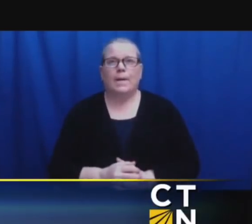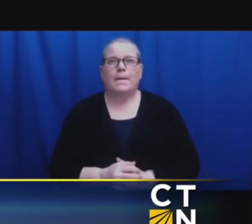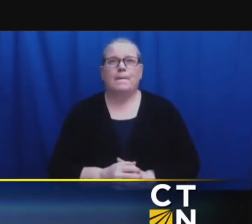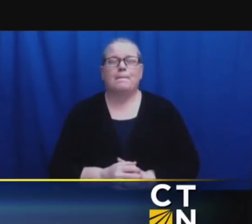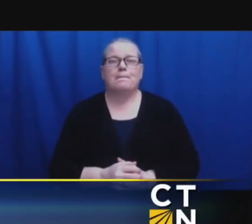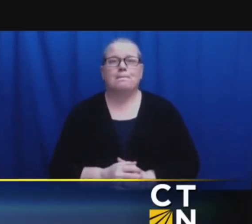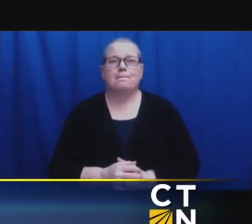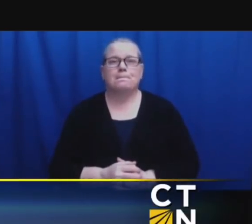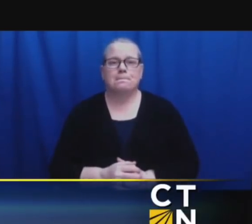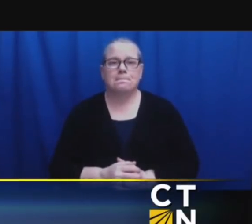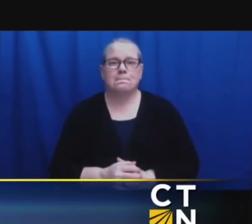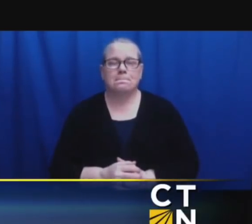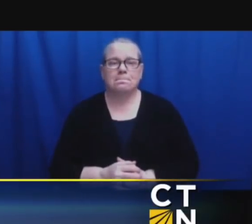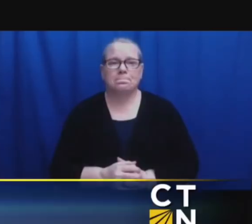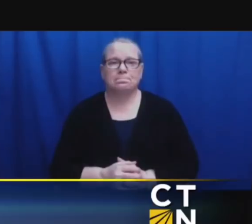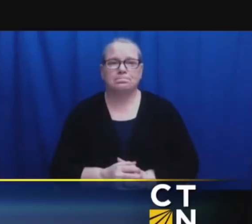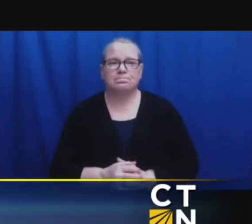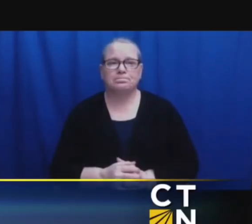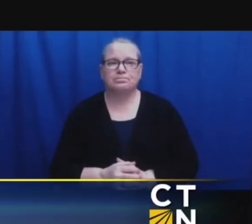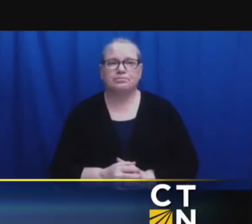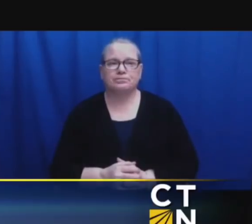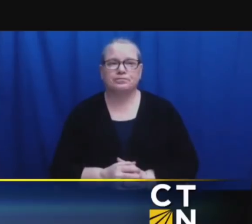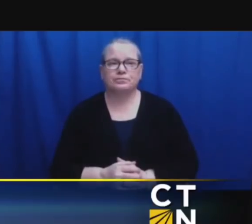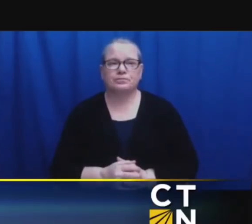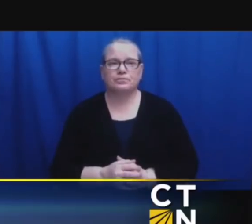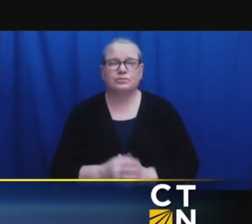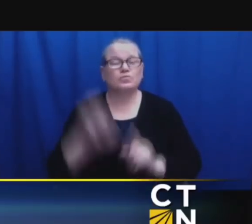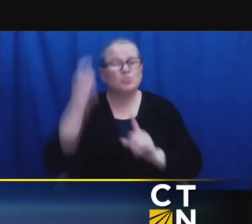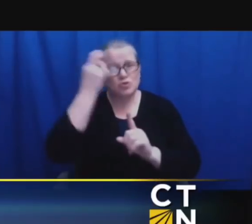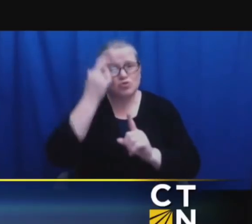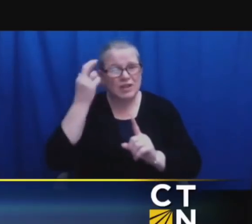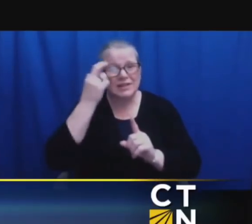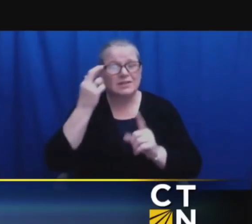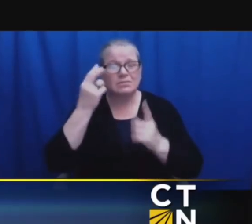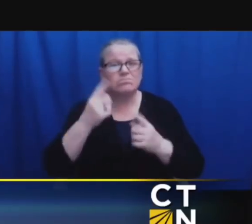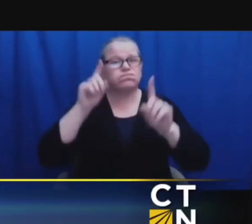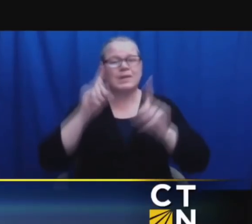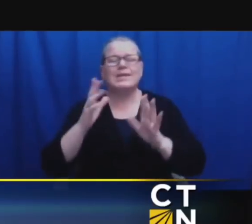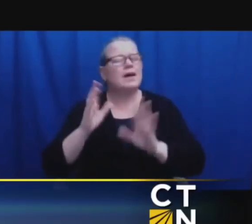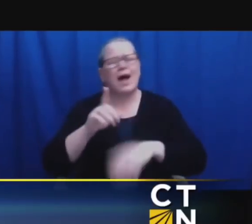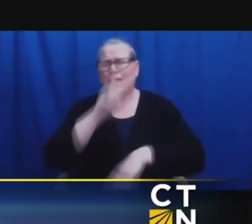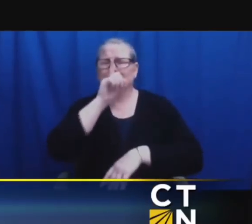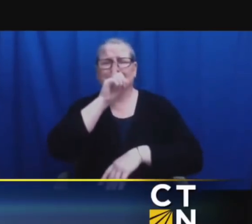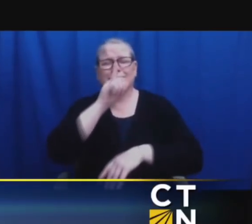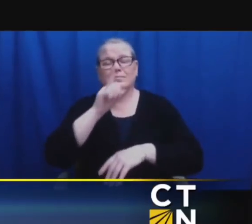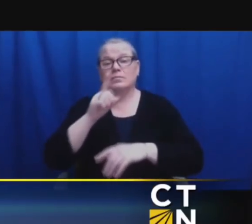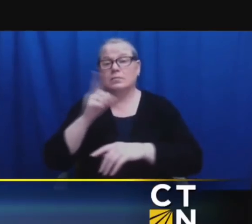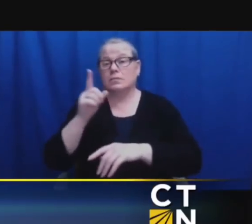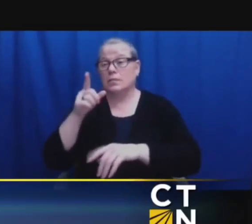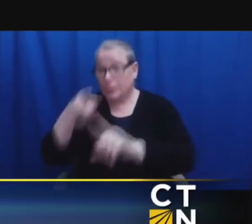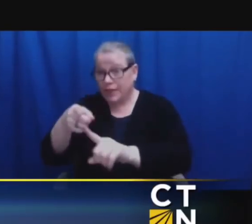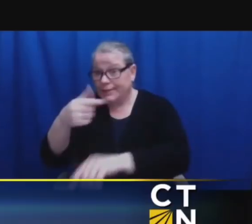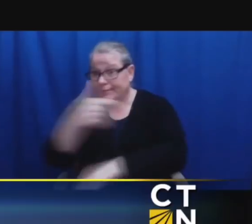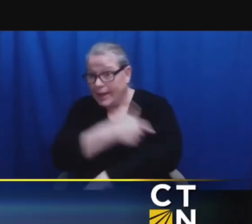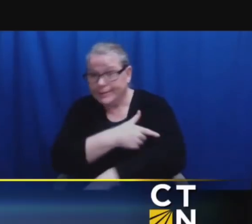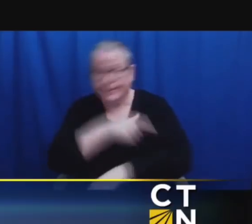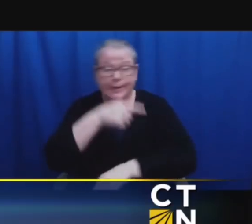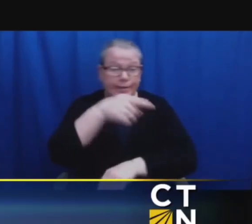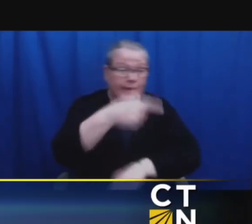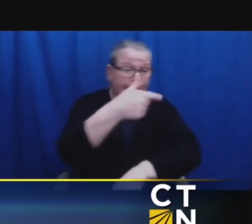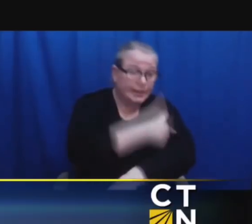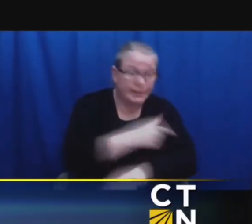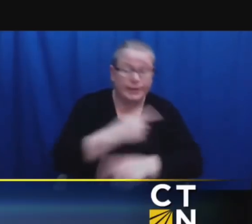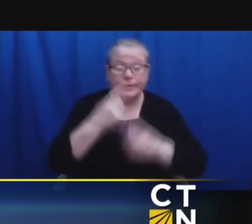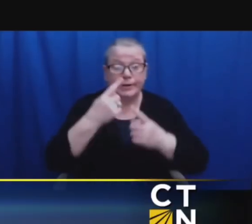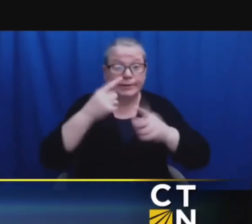be very high effective? I'm not going to compare because it's hard to compare one vaccine to the next. But what makes it